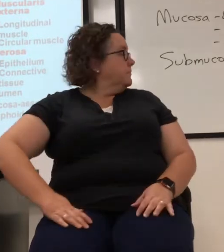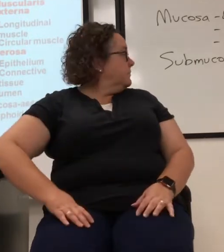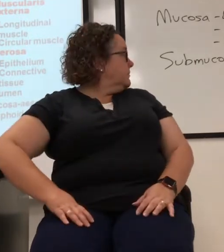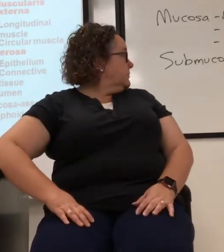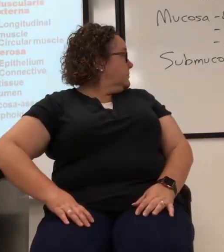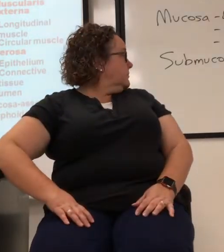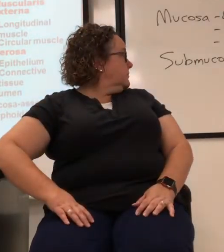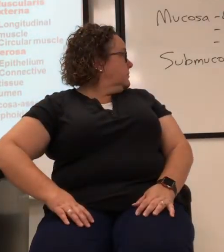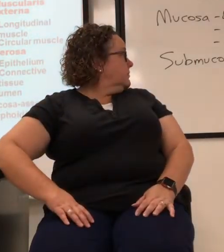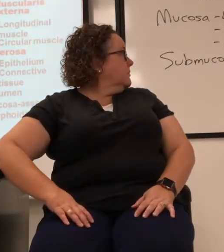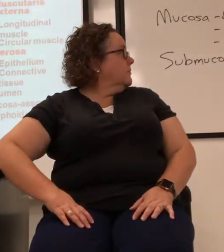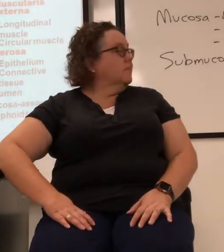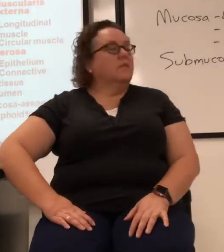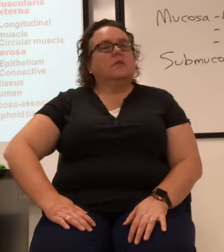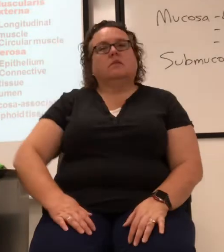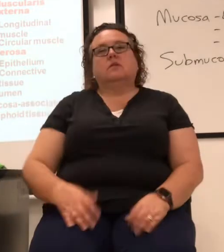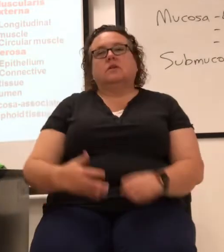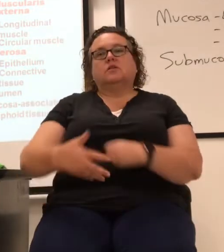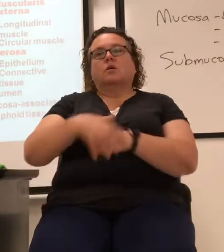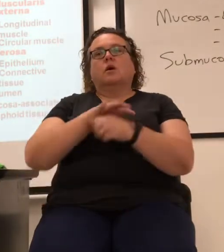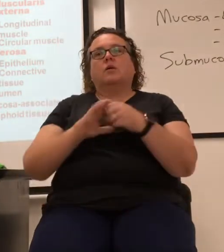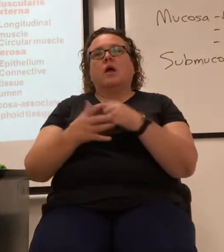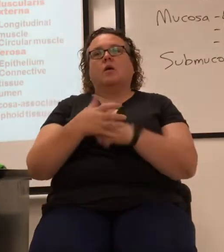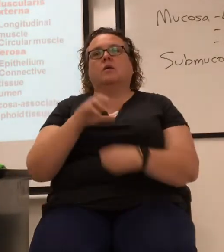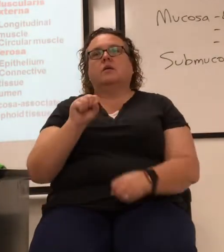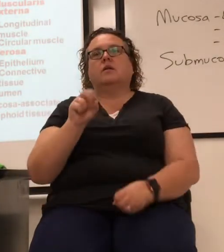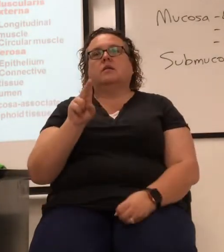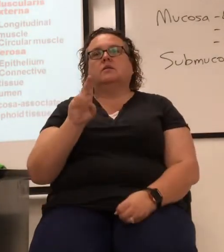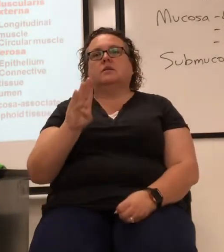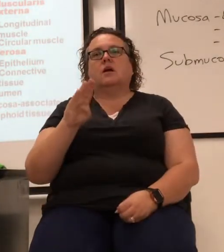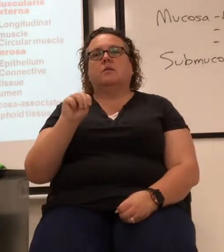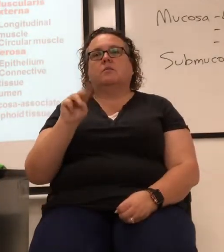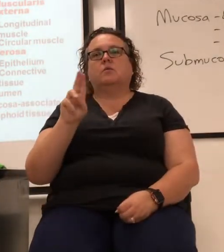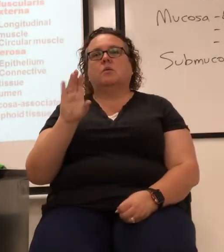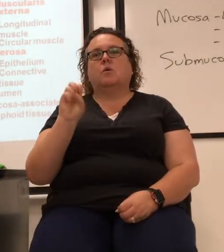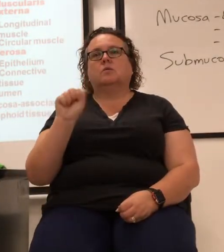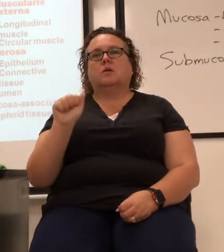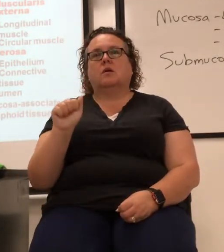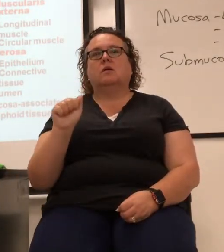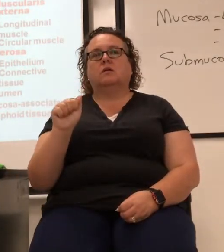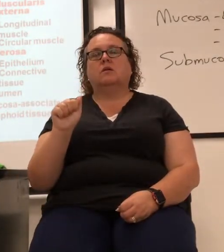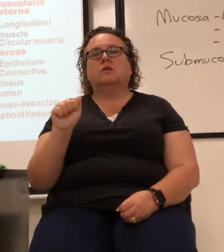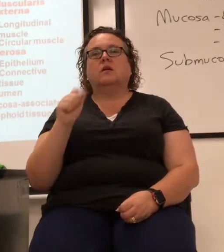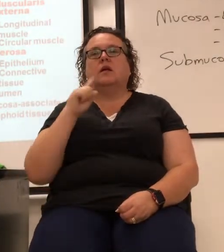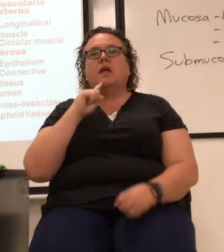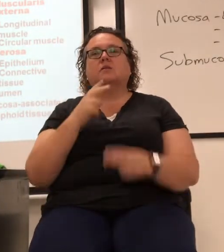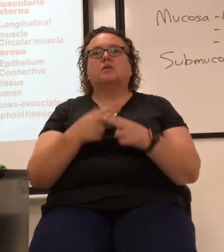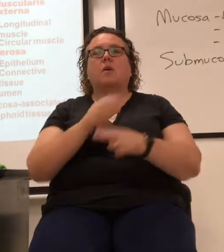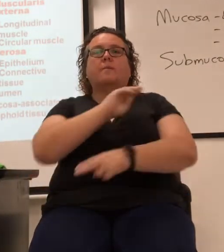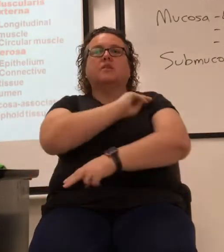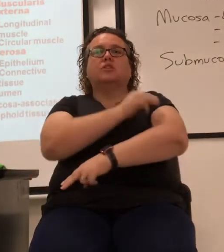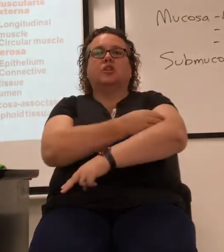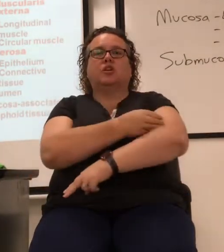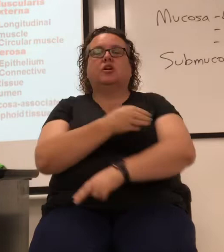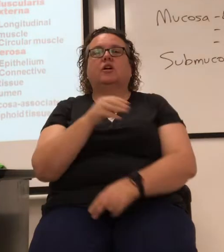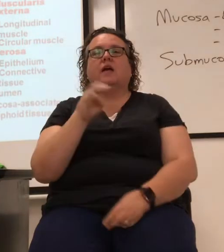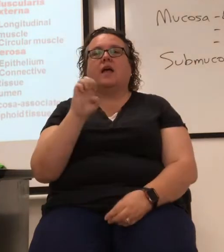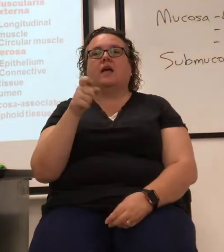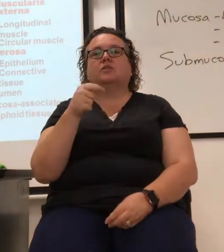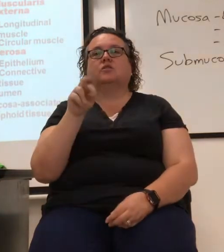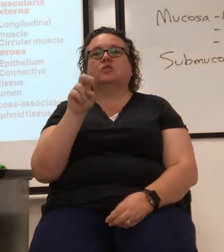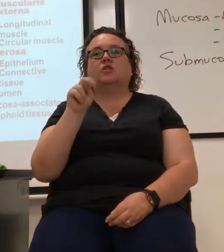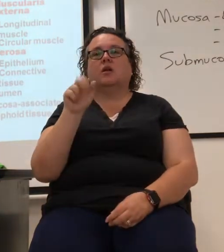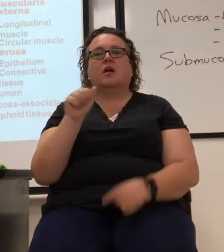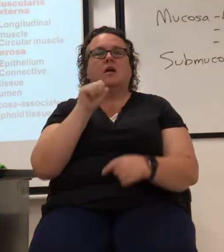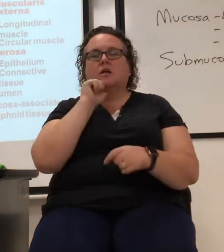So around the submucosa is the muscle layer that causes peristalsis. It's called muscularis externa, not to be